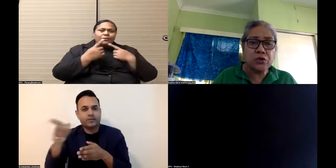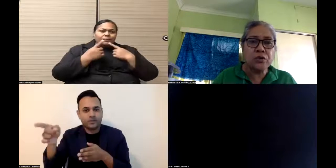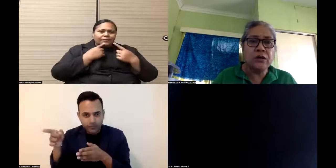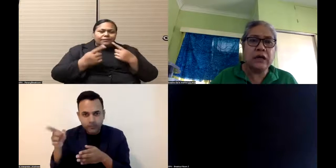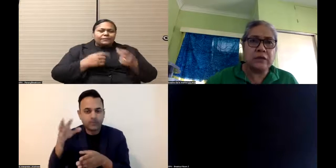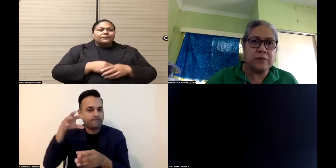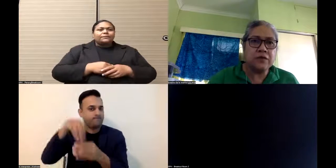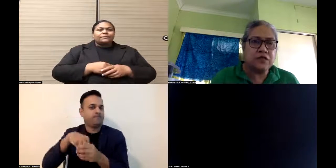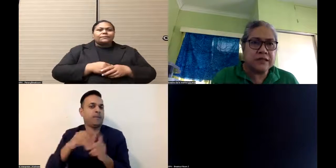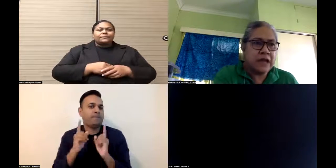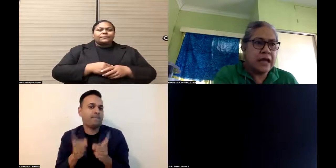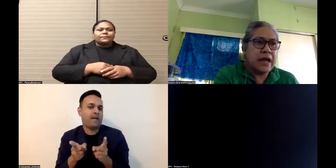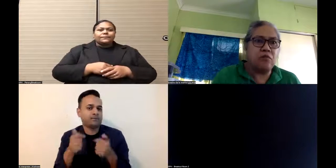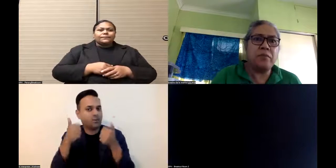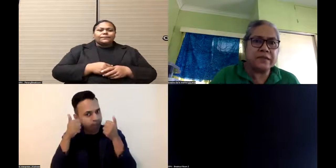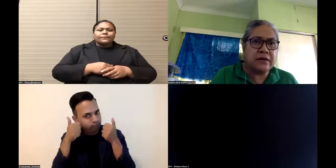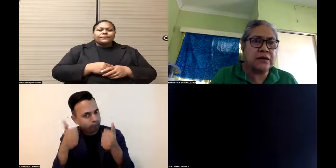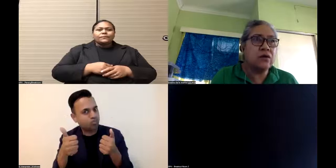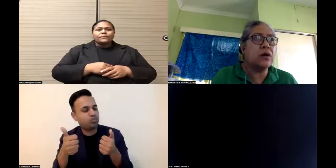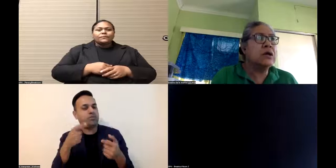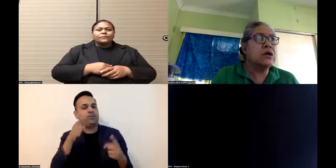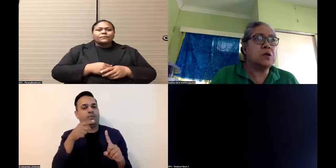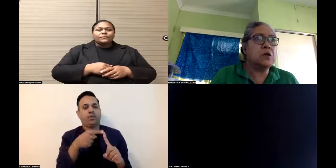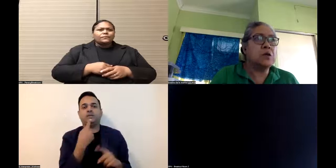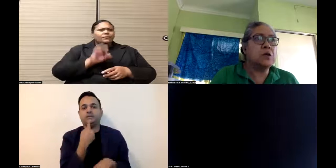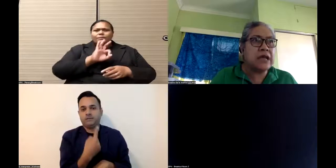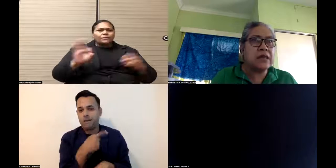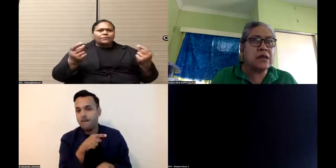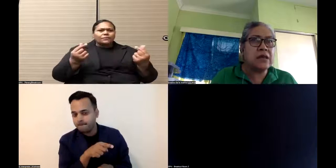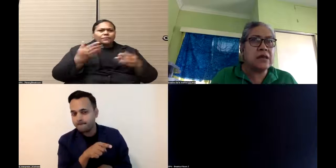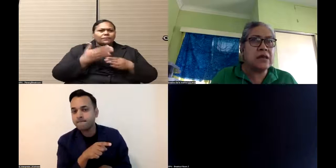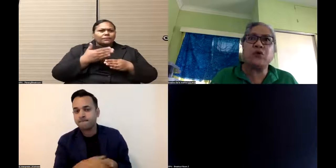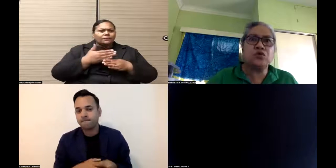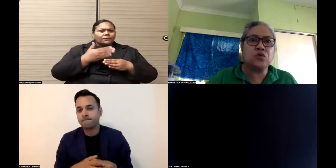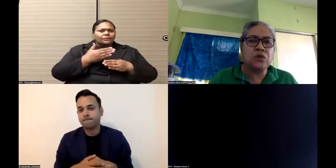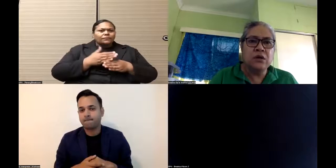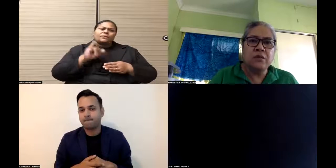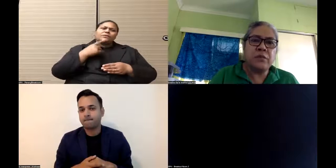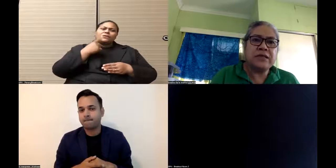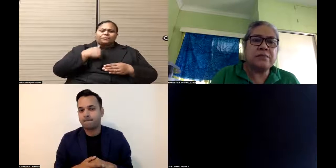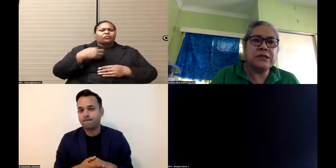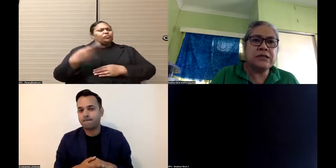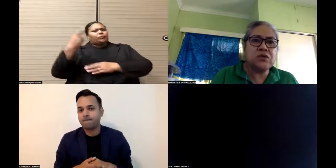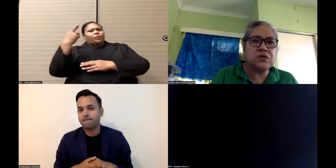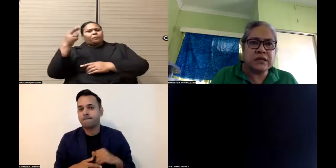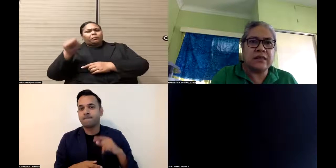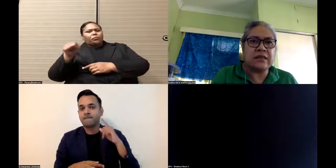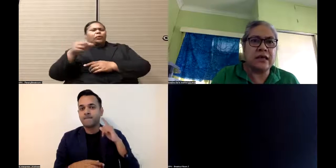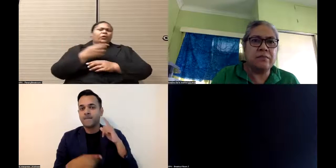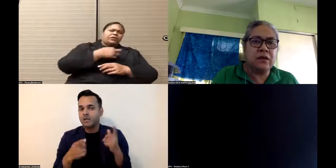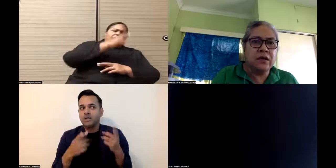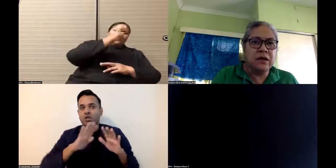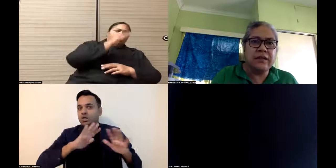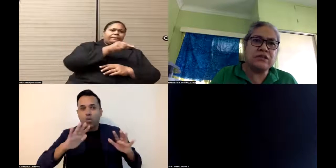work to do in terms of just saying I'm representing, or not, but just saying that we have one or two people with disability to sit